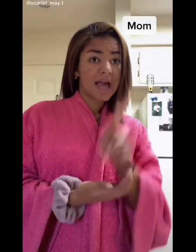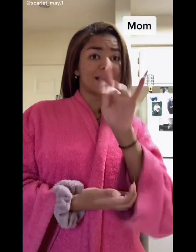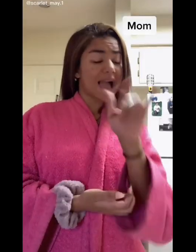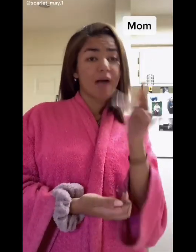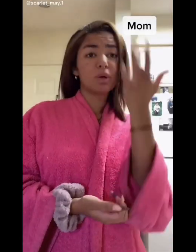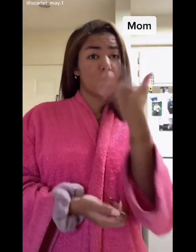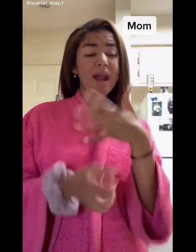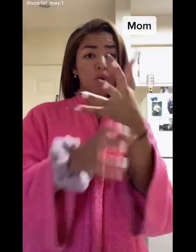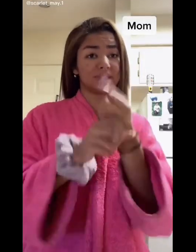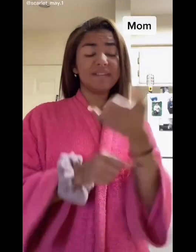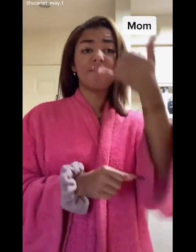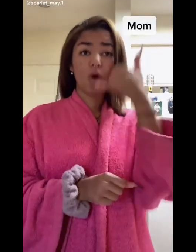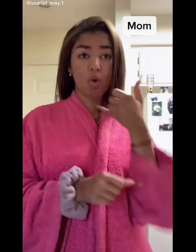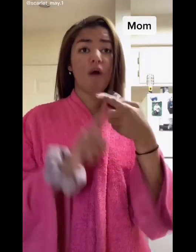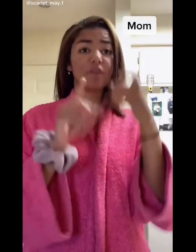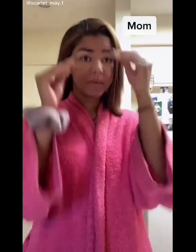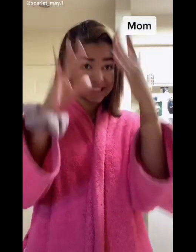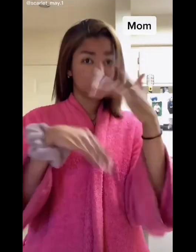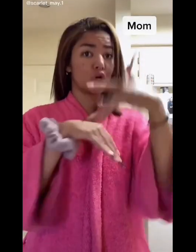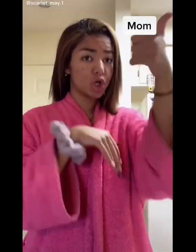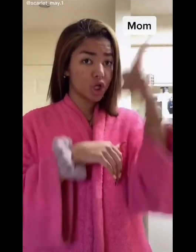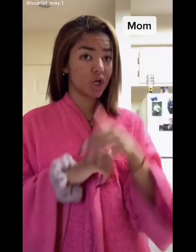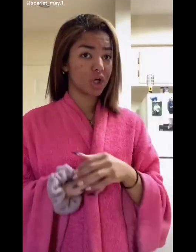Kyrie, why did I receive a phone call from your teacher earlier?